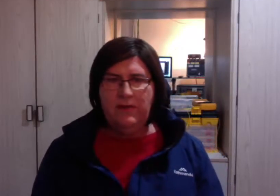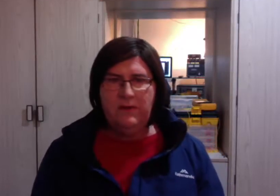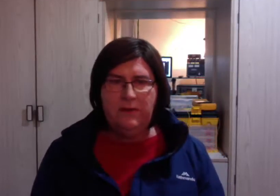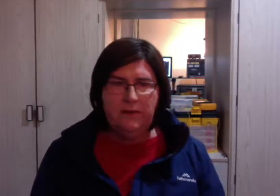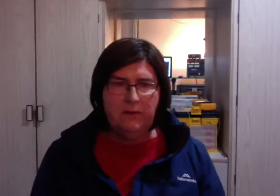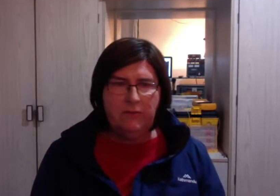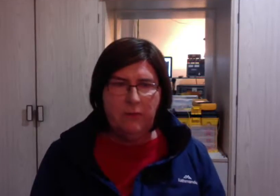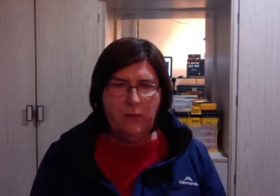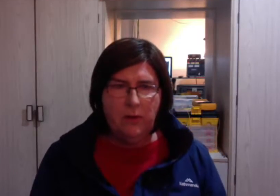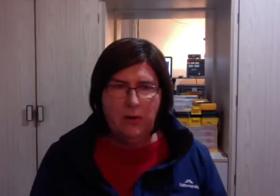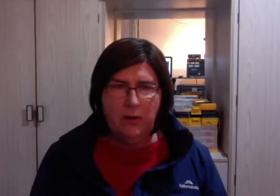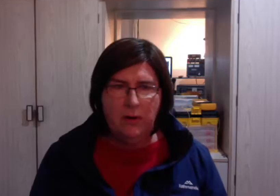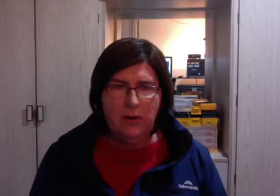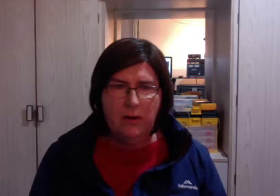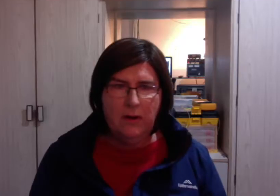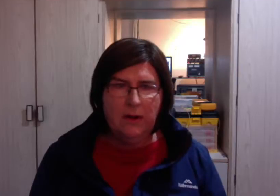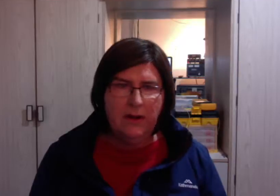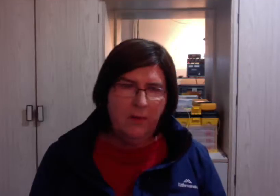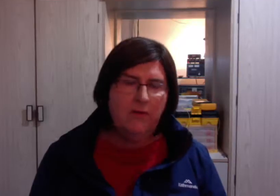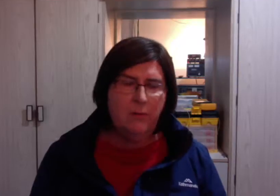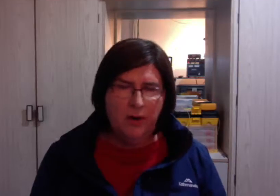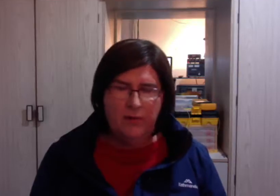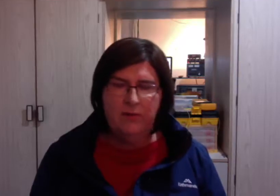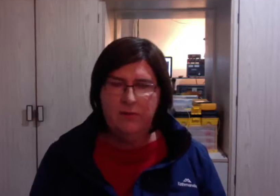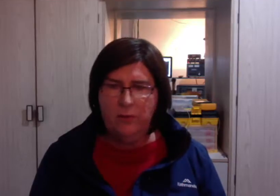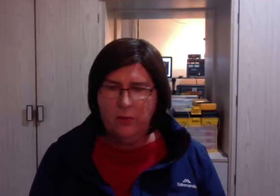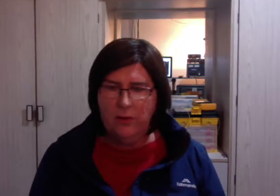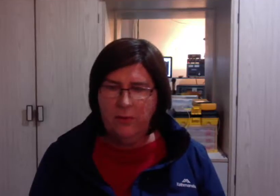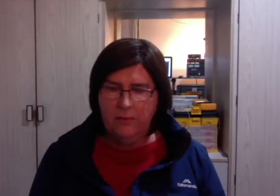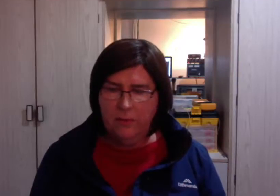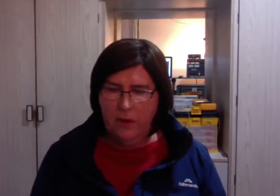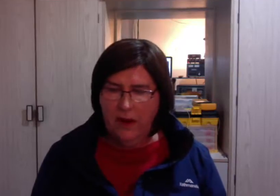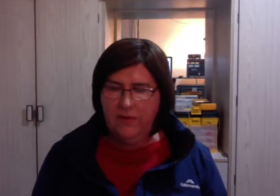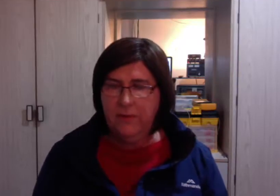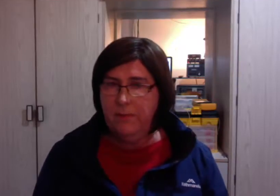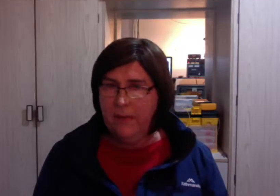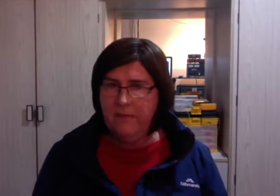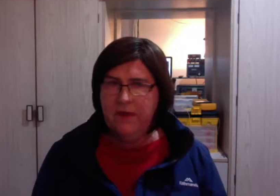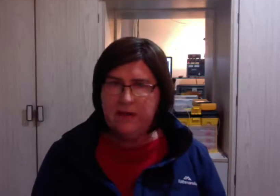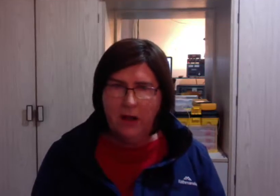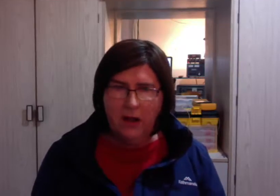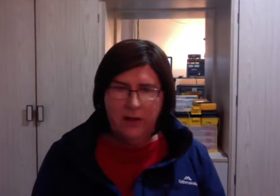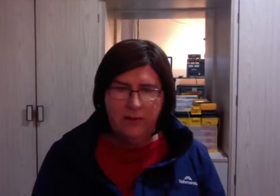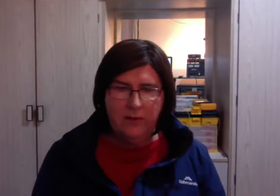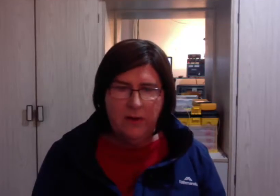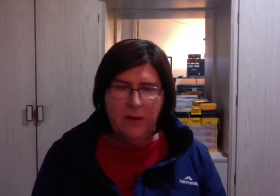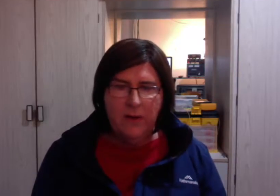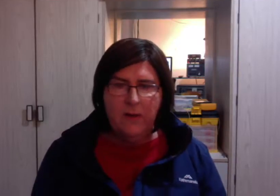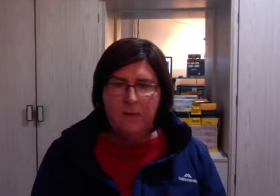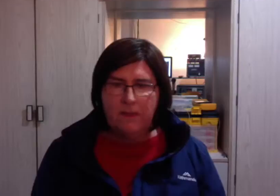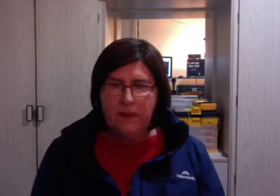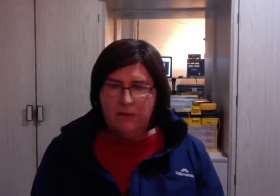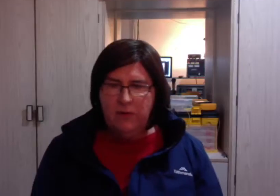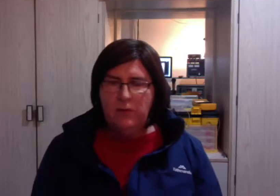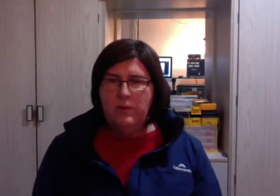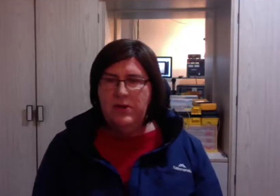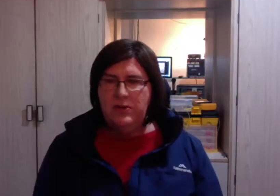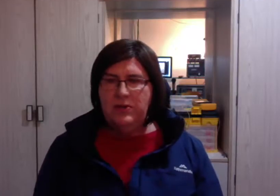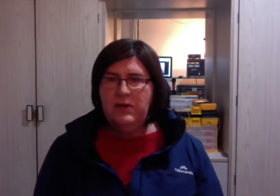compressors for a number of compressors for clients to pump their tires. If you wish to get